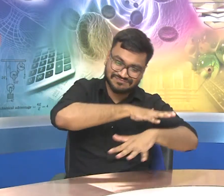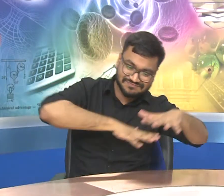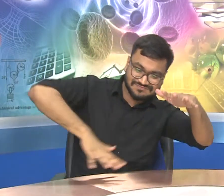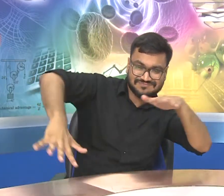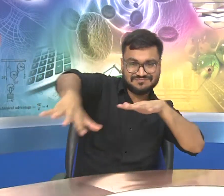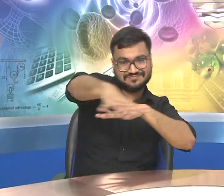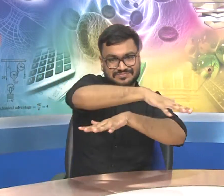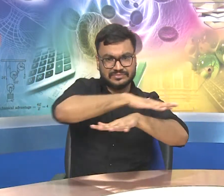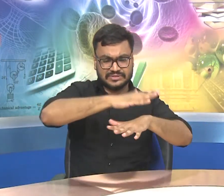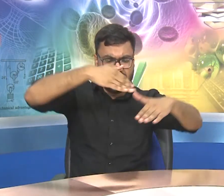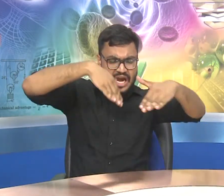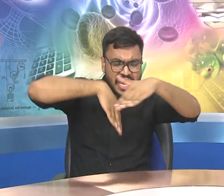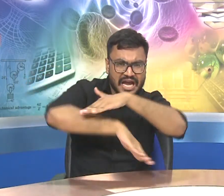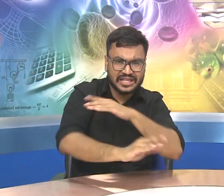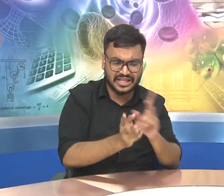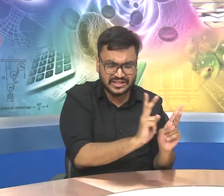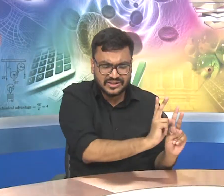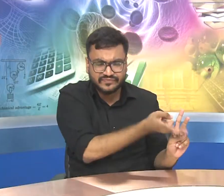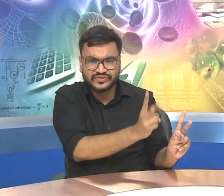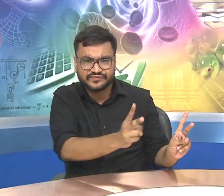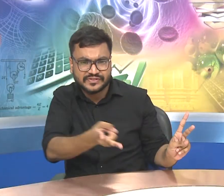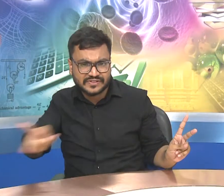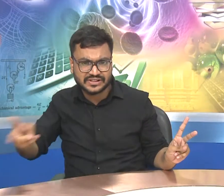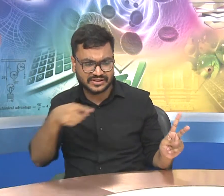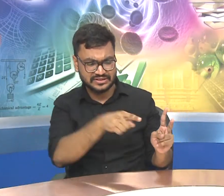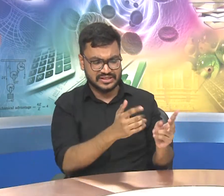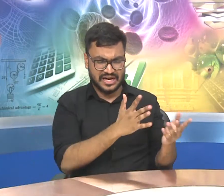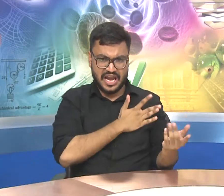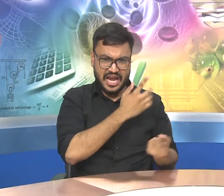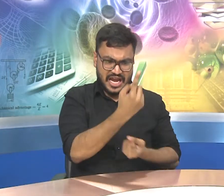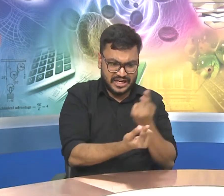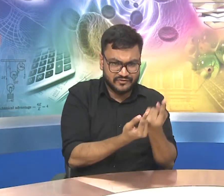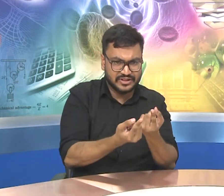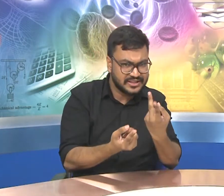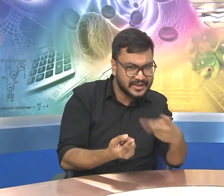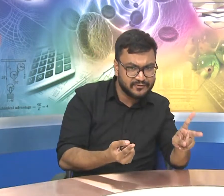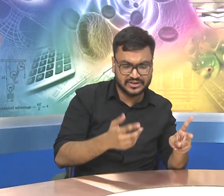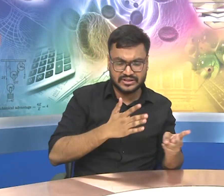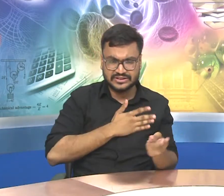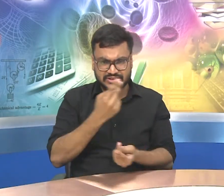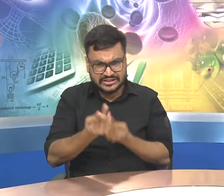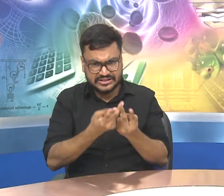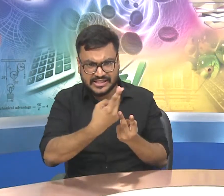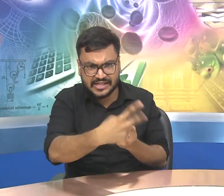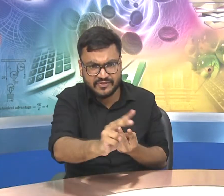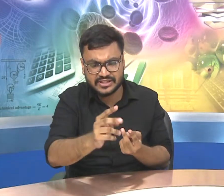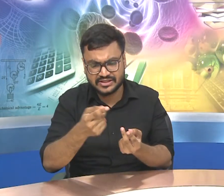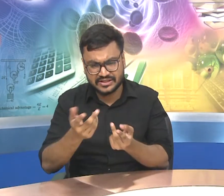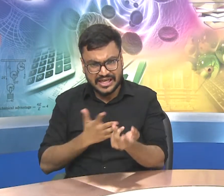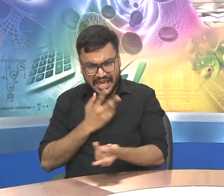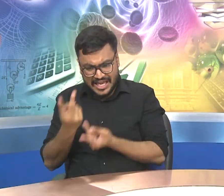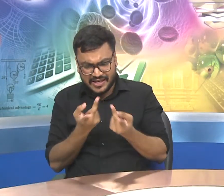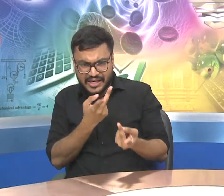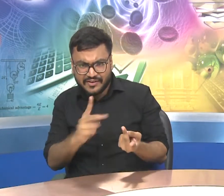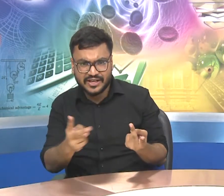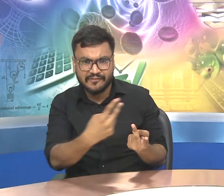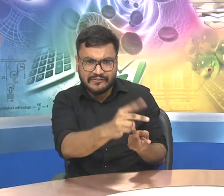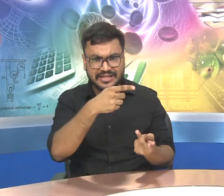And we know the different zone of a pond and the organisms living in each zone.